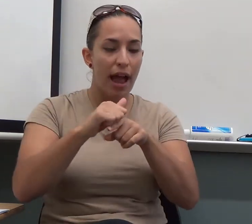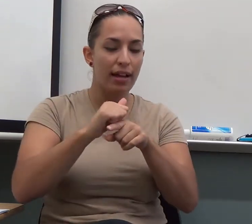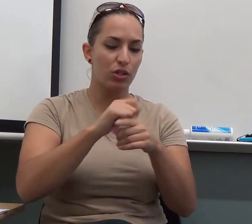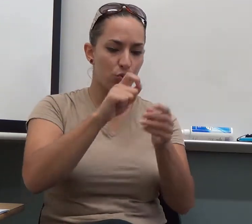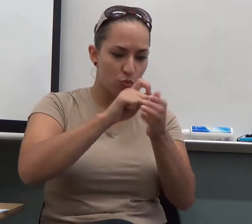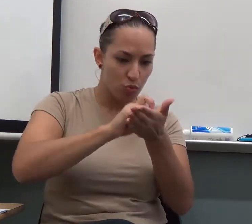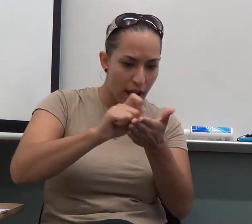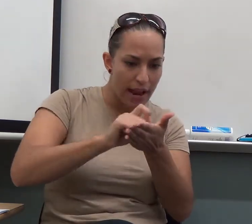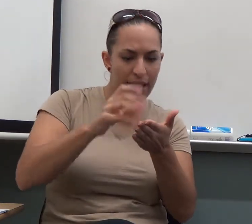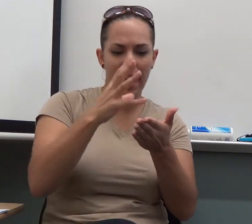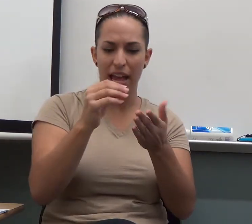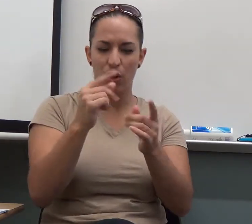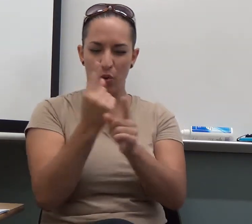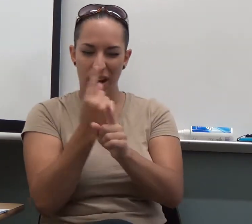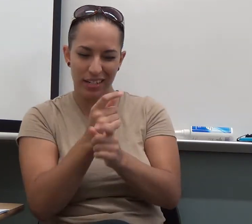them topic sentences.